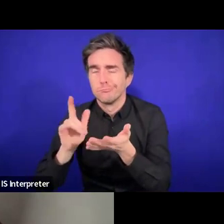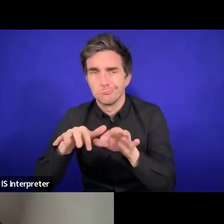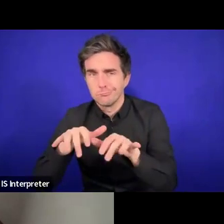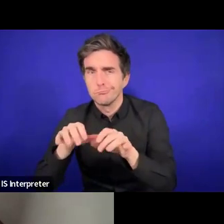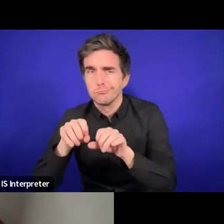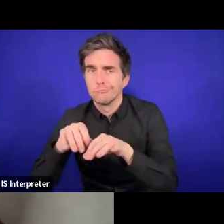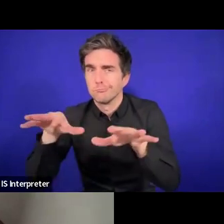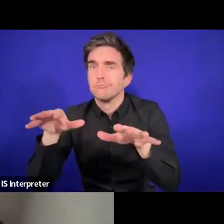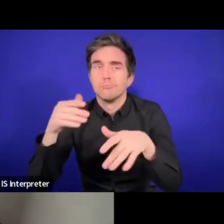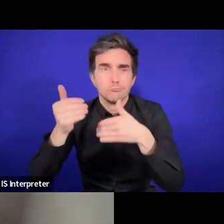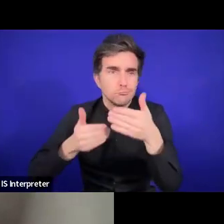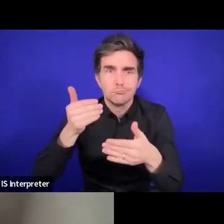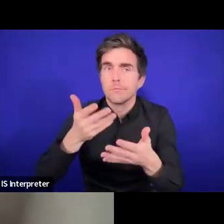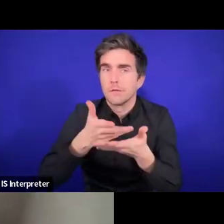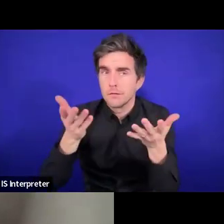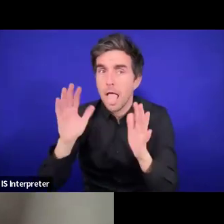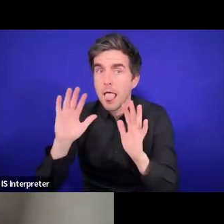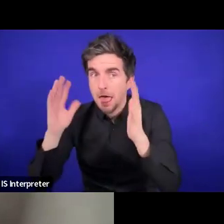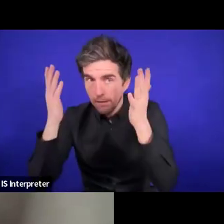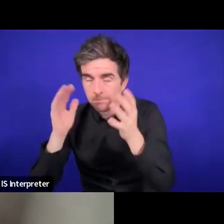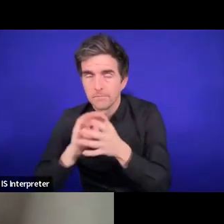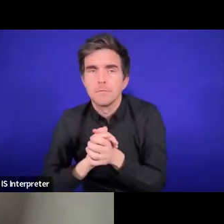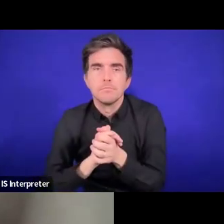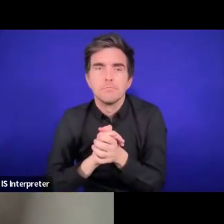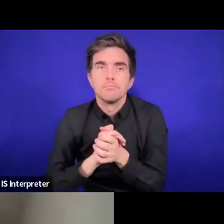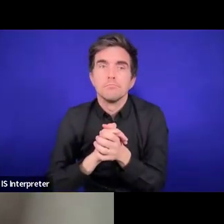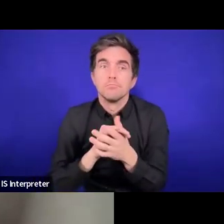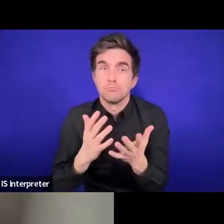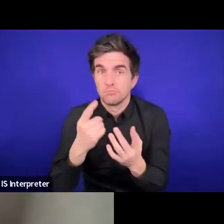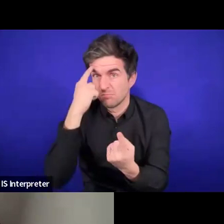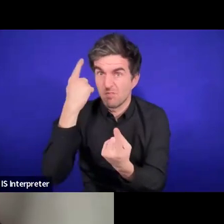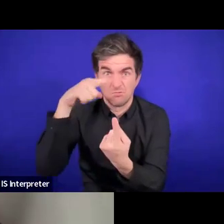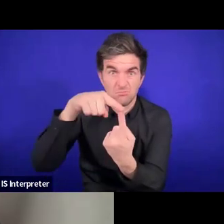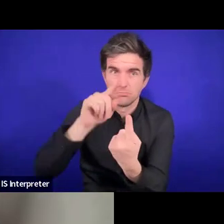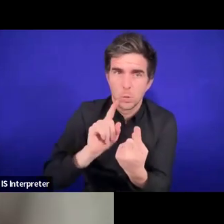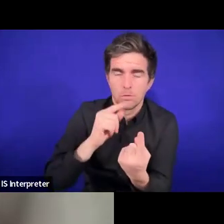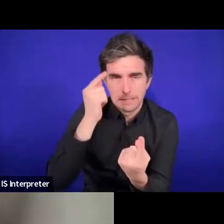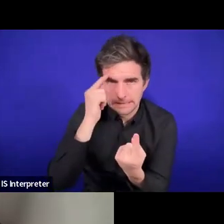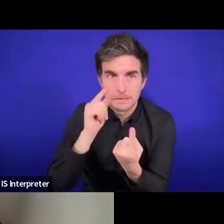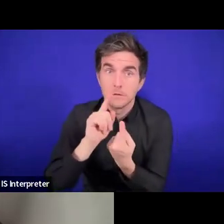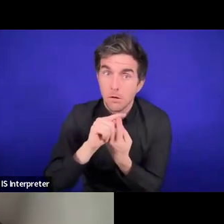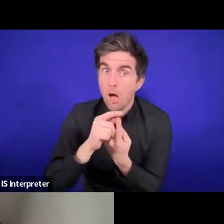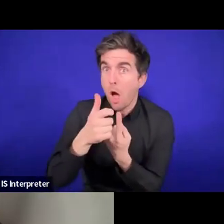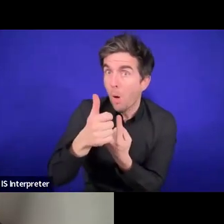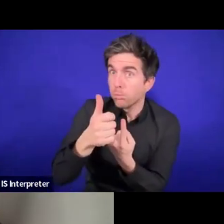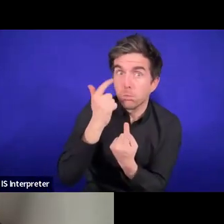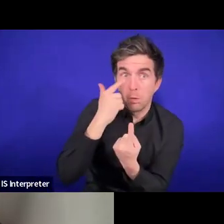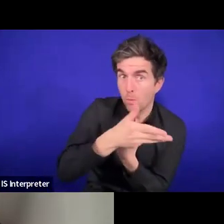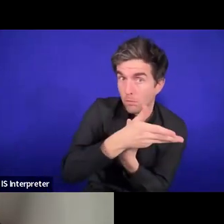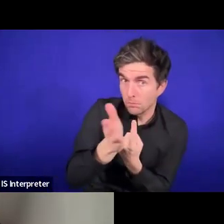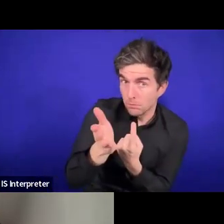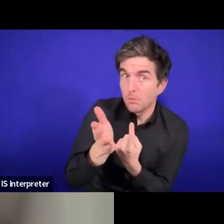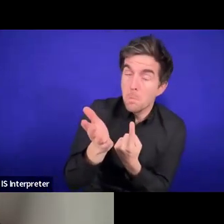approach will be working for everyone. It's a triangulation with a different approach. We are not recommending only